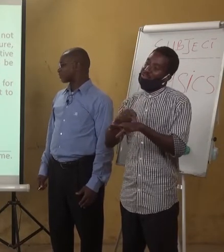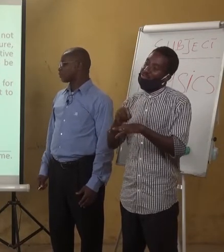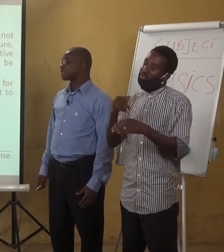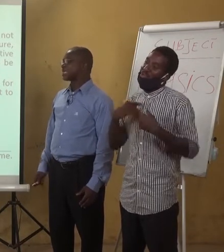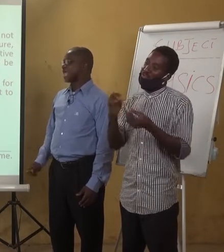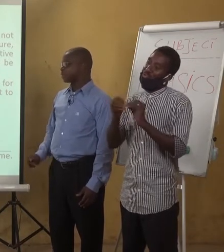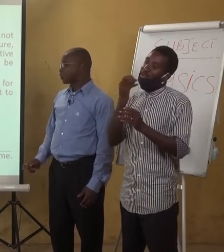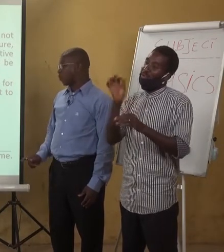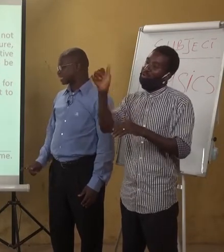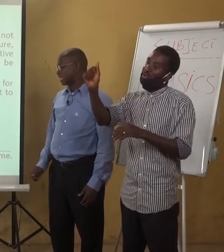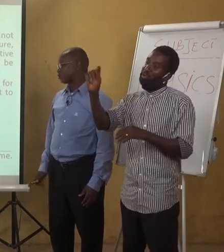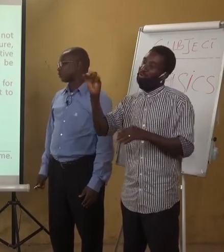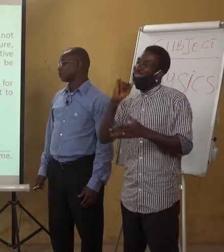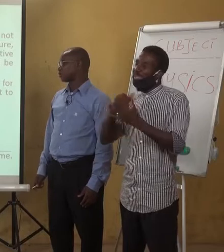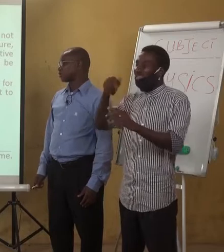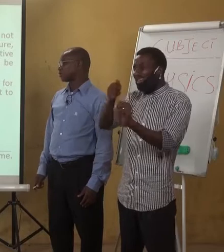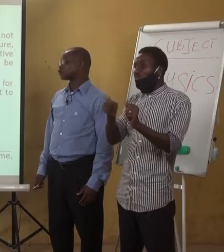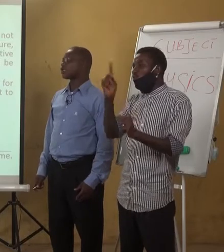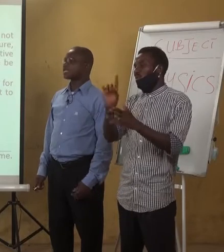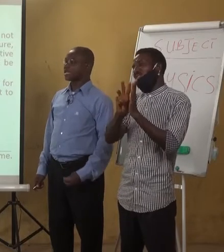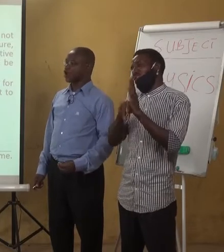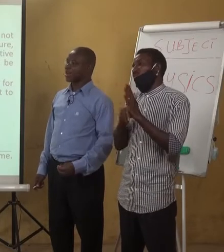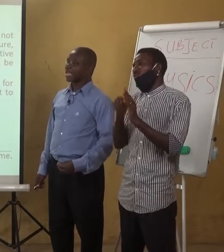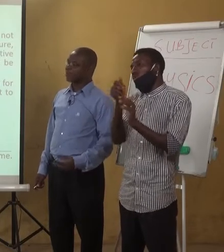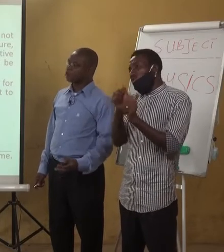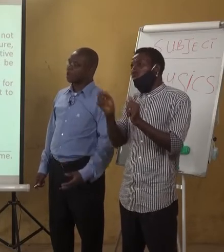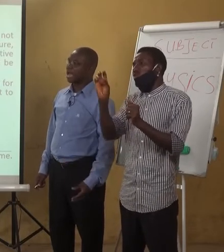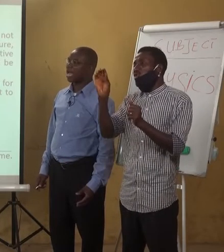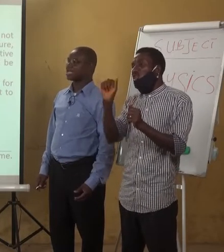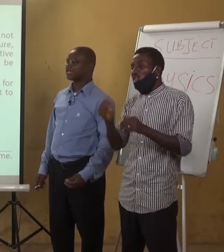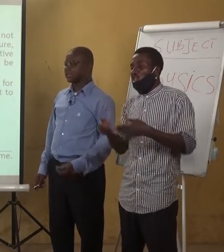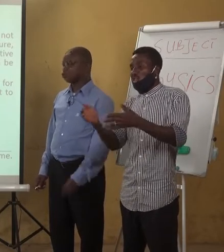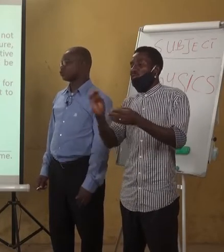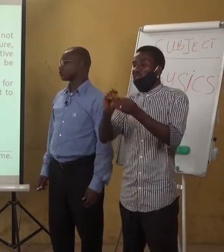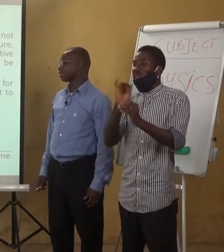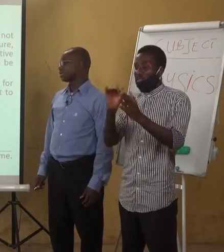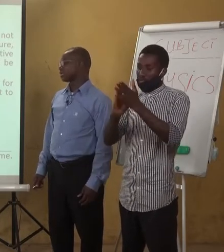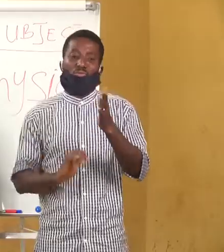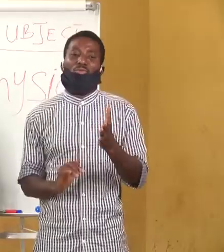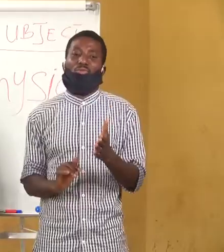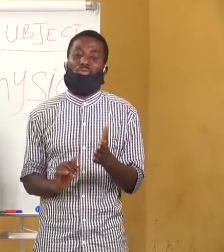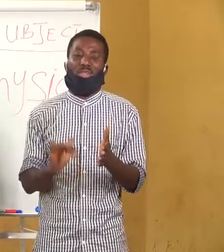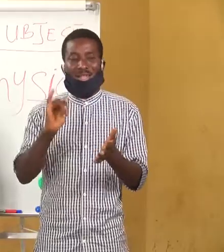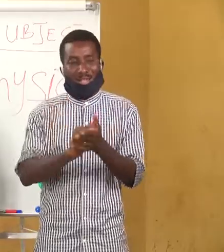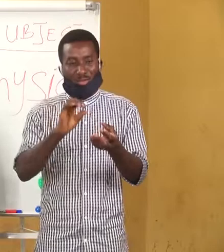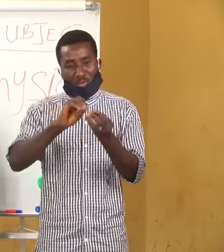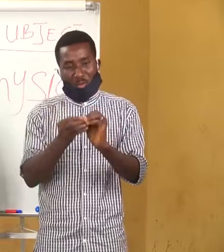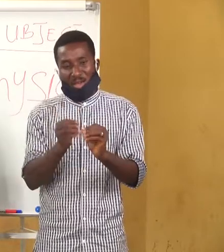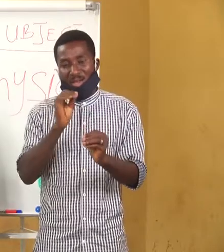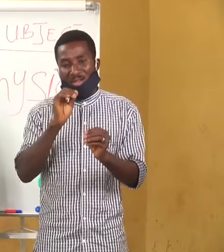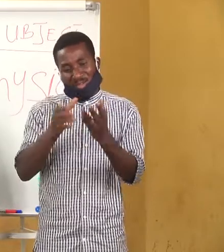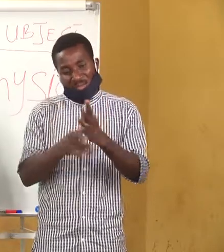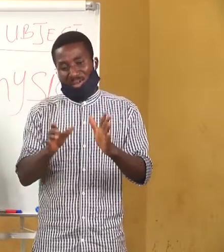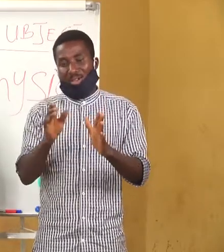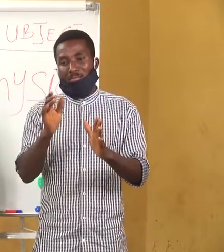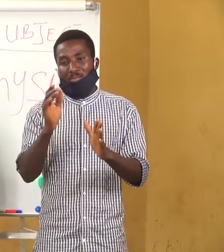of atoms in every 1 second, such a number, a given number, is reduced. That number divided